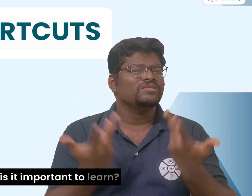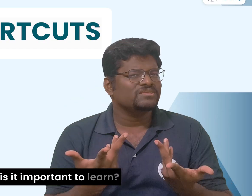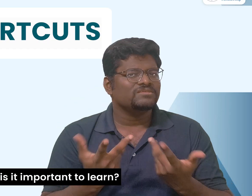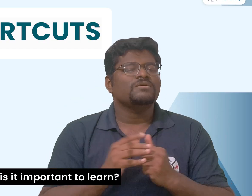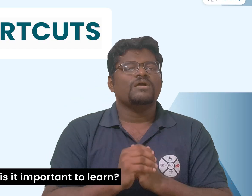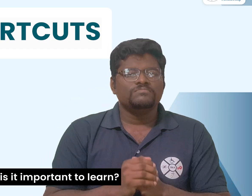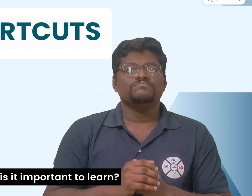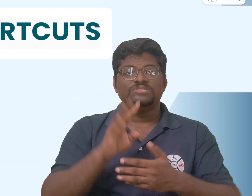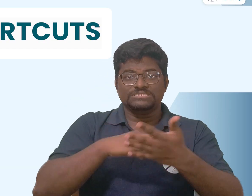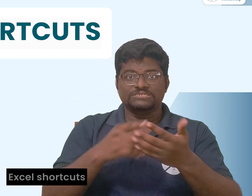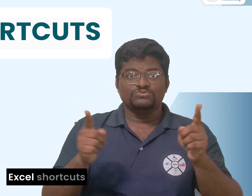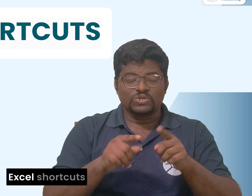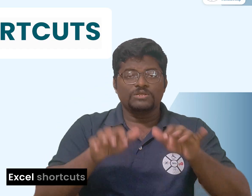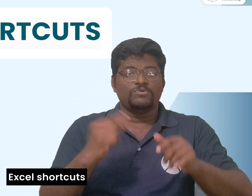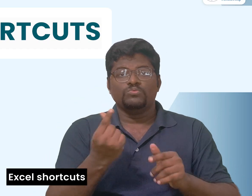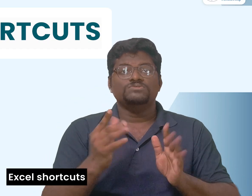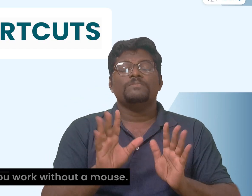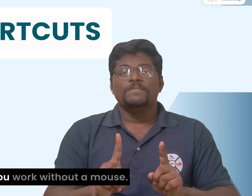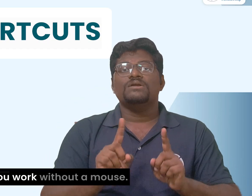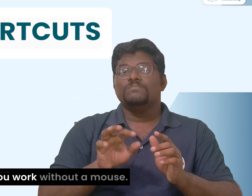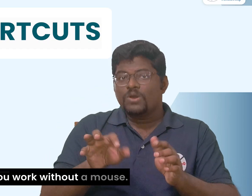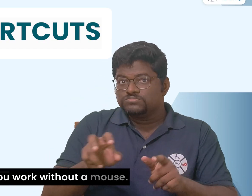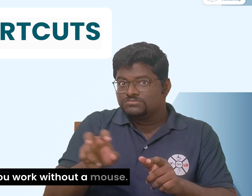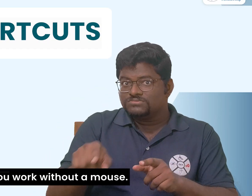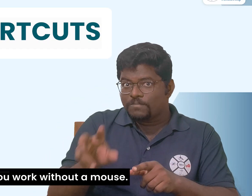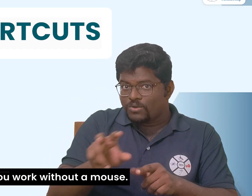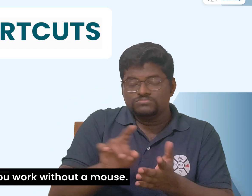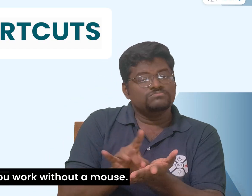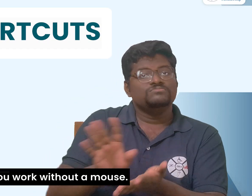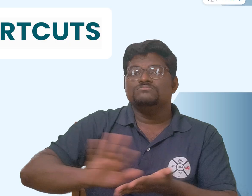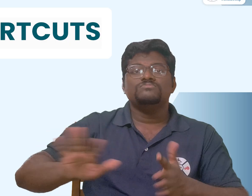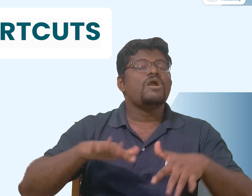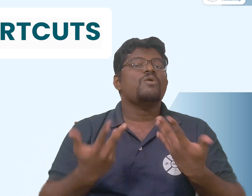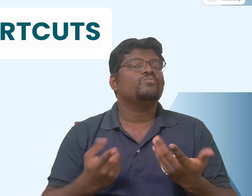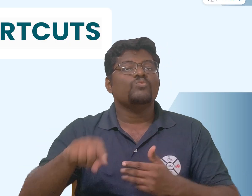learn? Excel shortcuts help you work without a mouse.